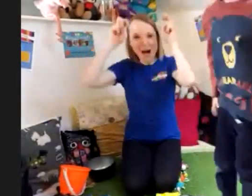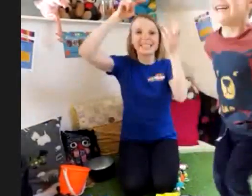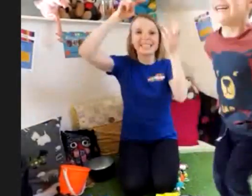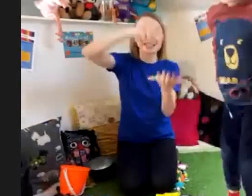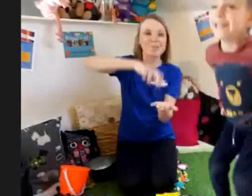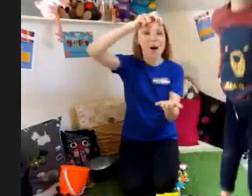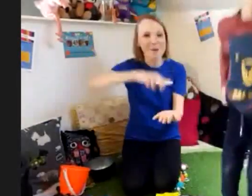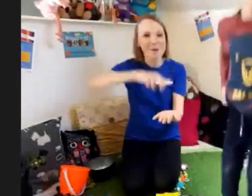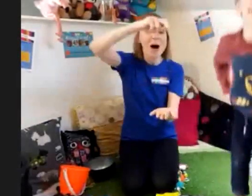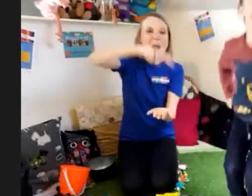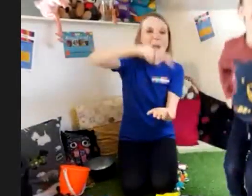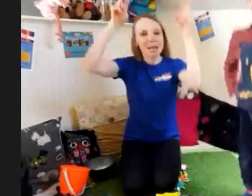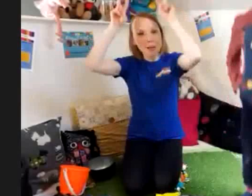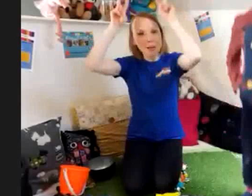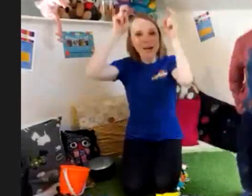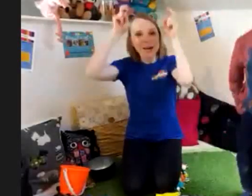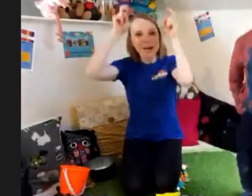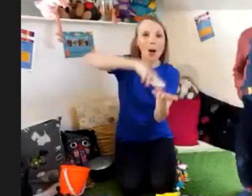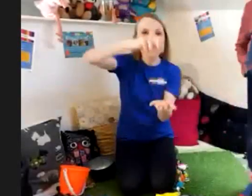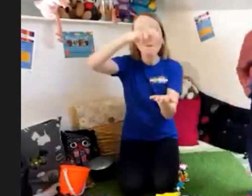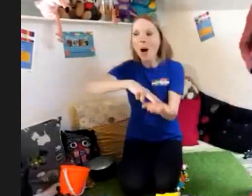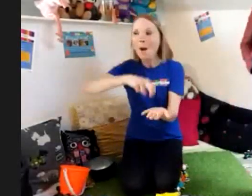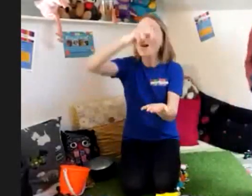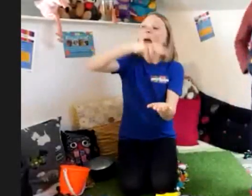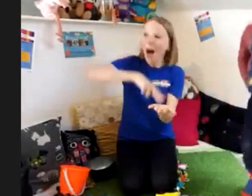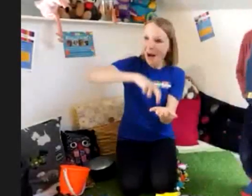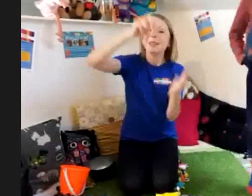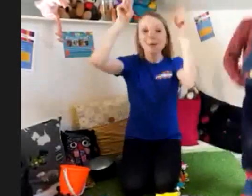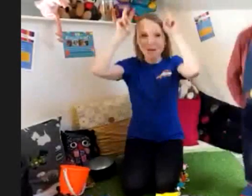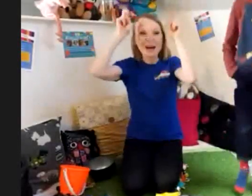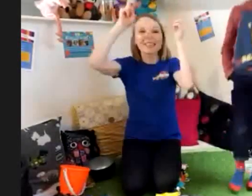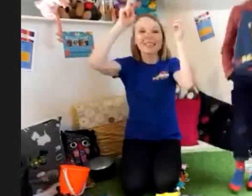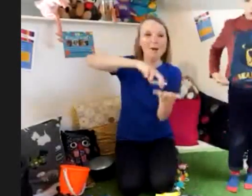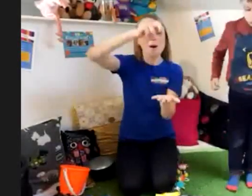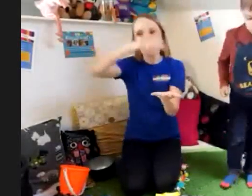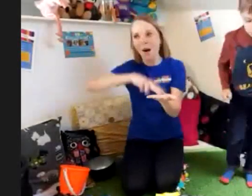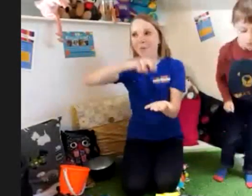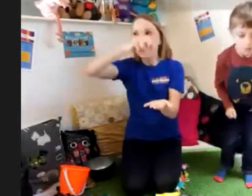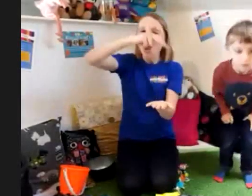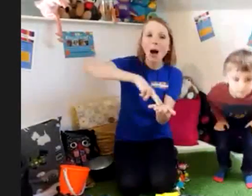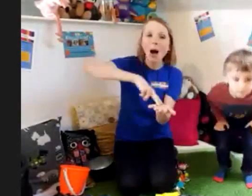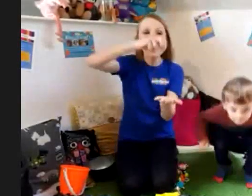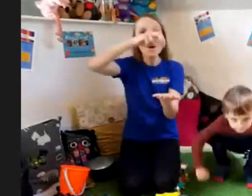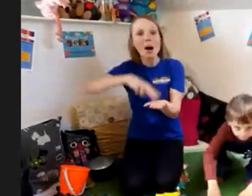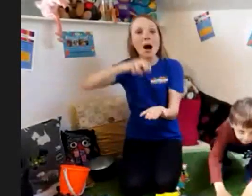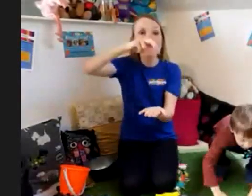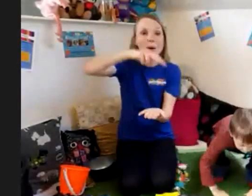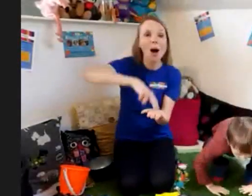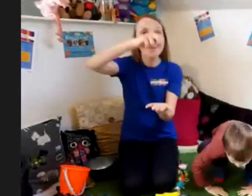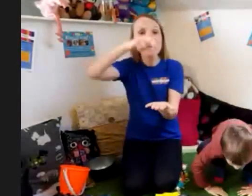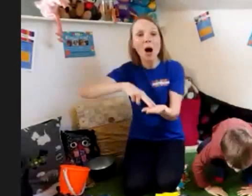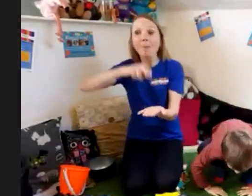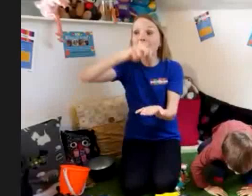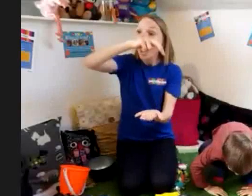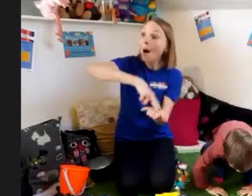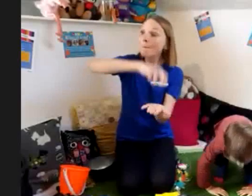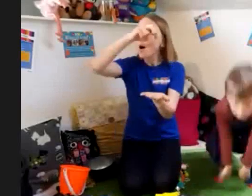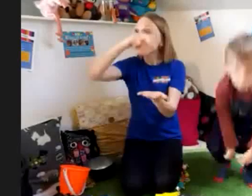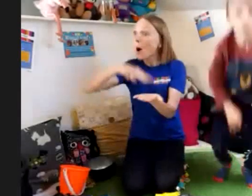hop, hop, hop. Hop little bunnies, hop, hop, hop. Hop little bunnies, hop, hop, hop. Hop, hop, hop, hop, hop, hop. Hop, hop, hop, hop, hop, hop, hop, hop, hop, hop,